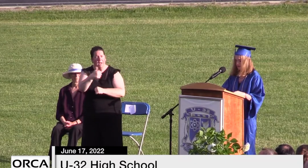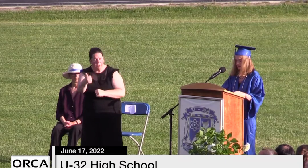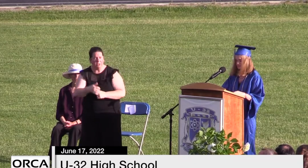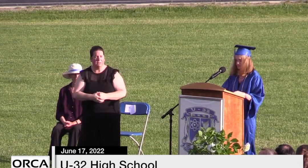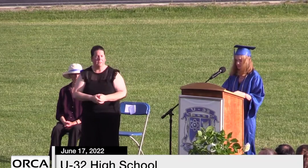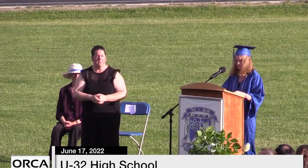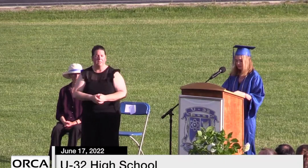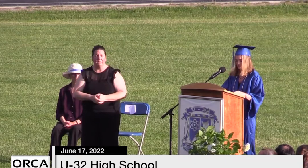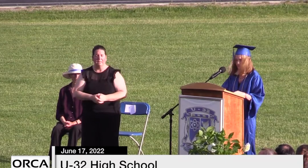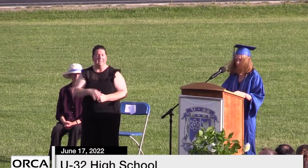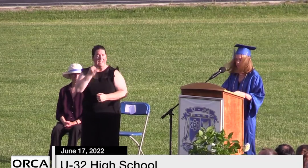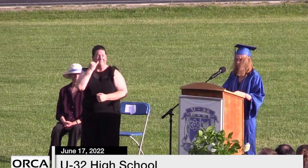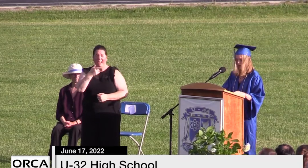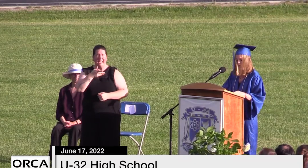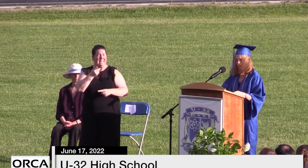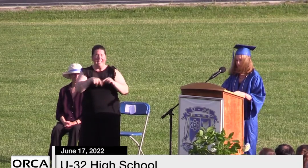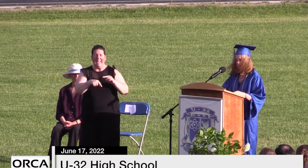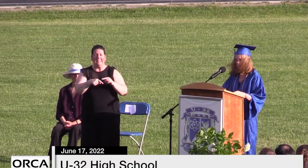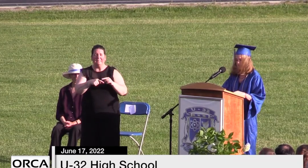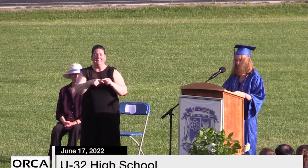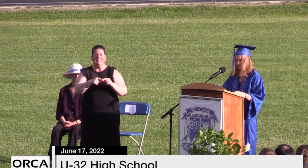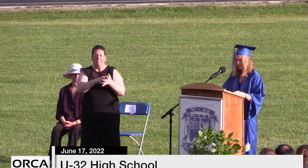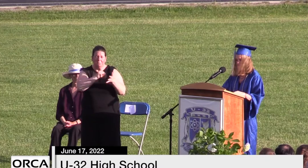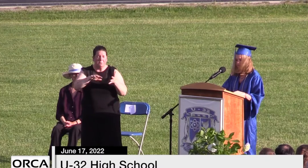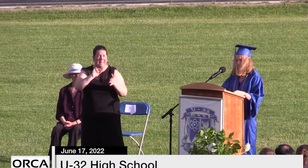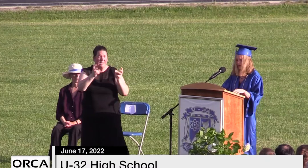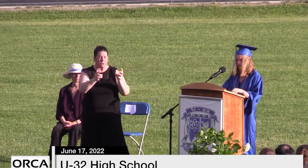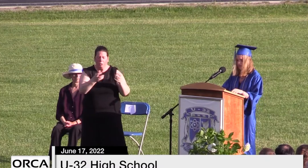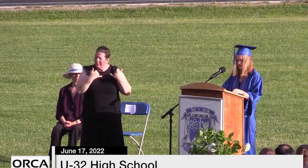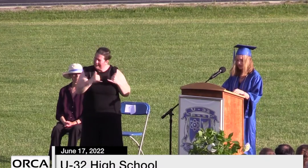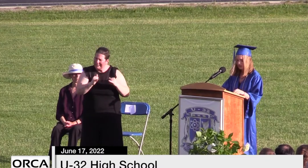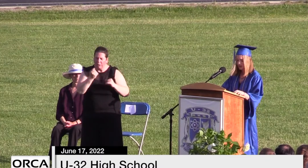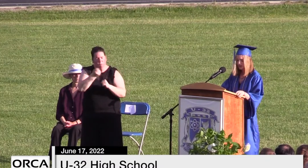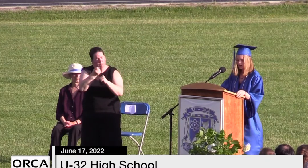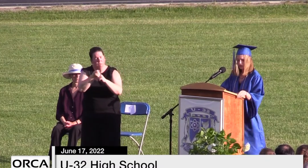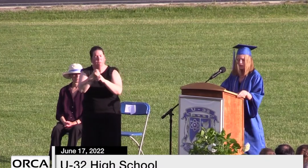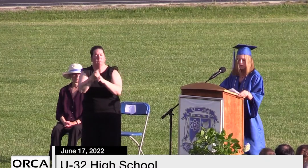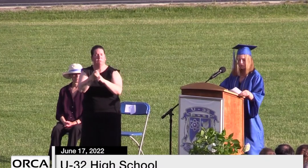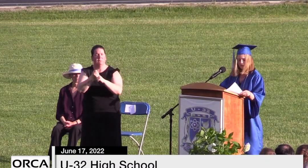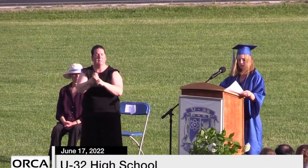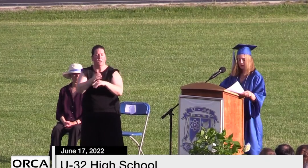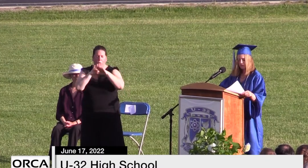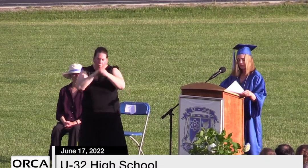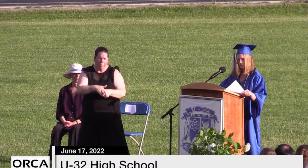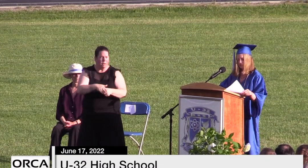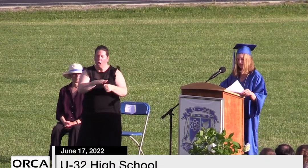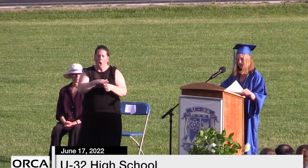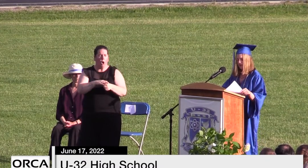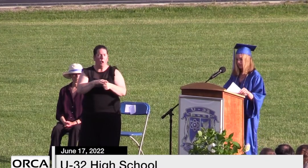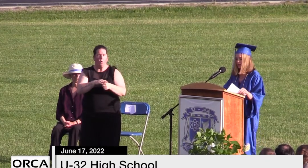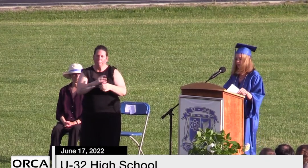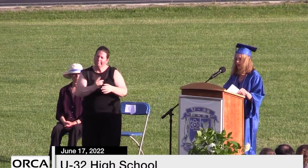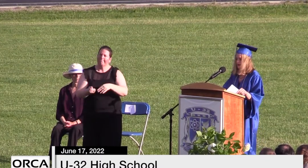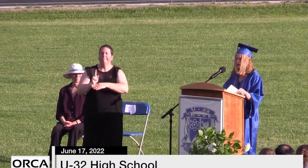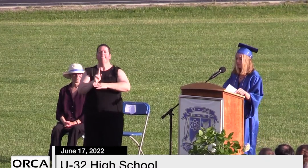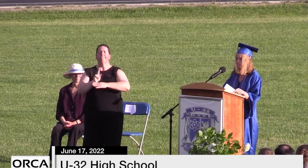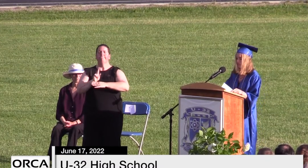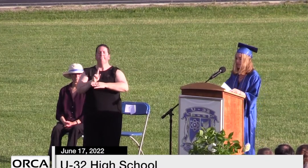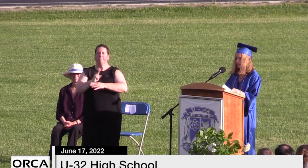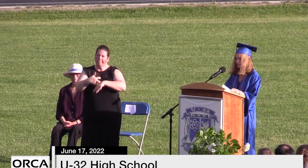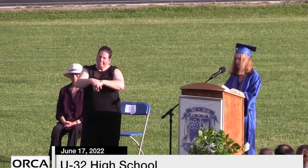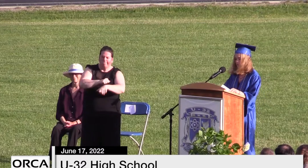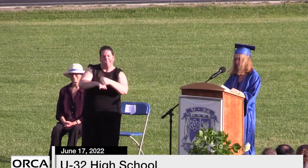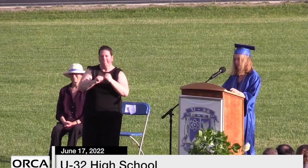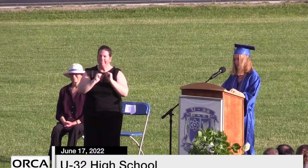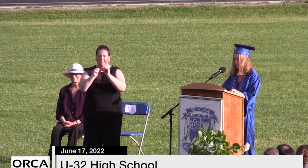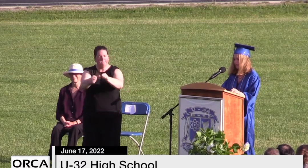when you cannot speak to an issue. Do not go unheard, but never silence or step on others to get your way. You have the responsibility to respect everyone, no matter how different